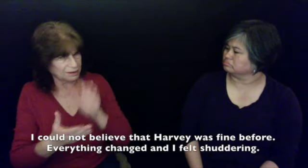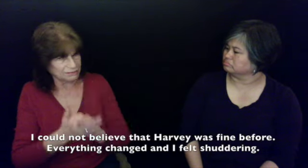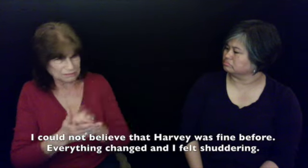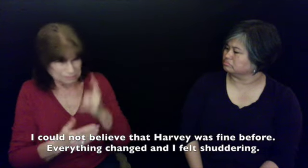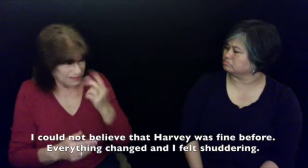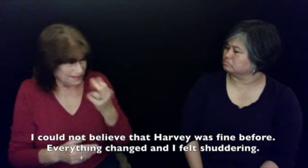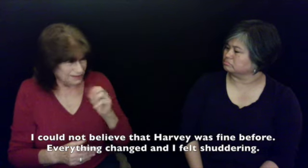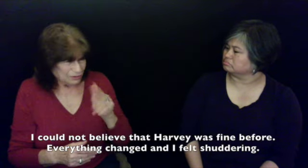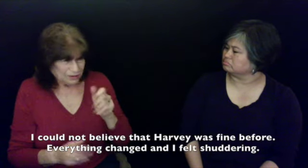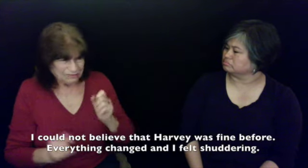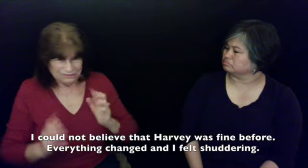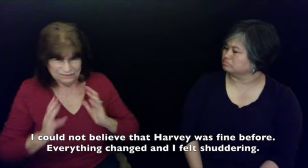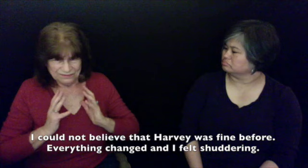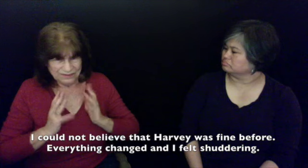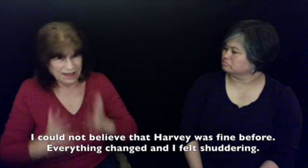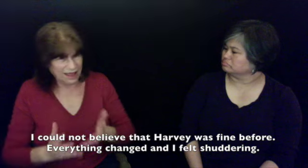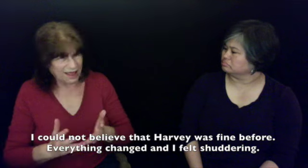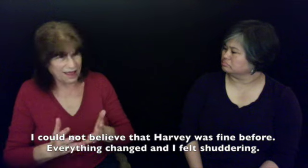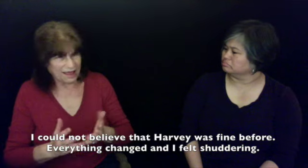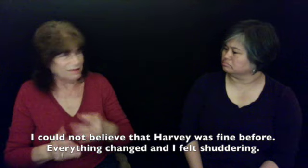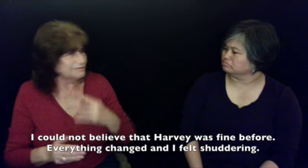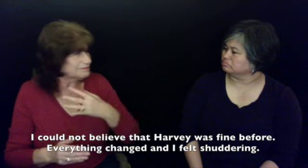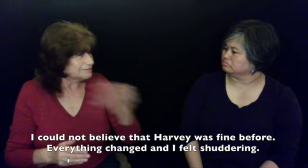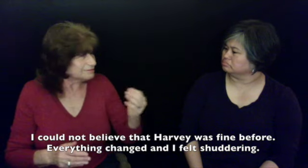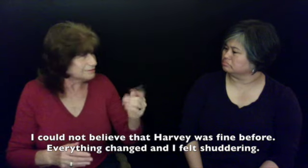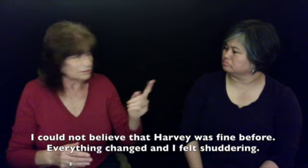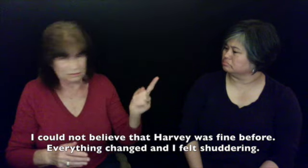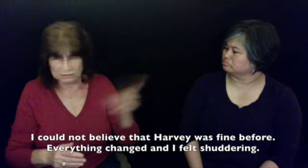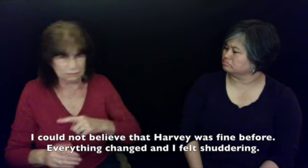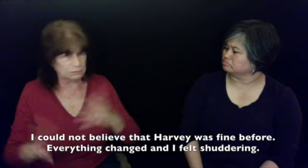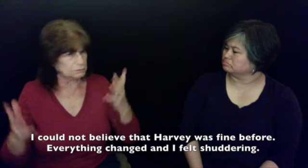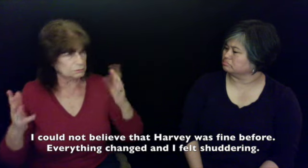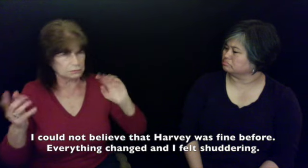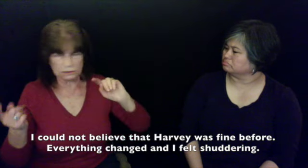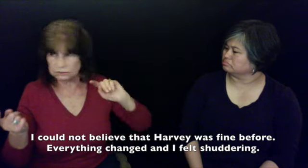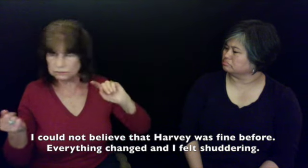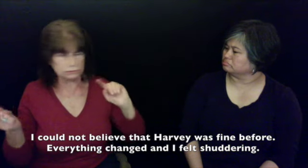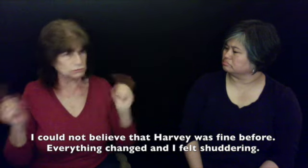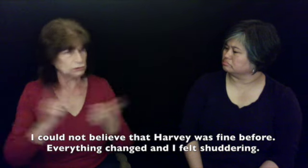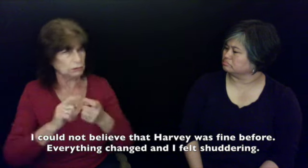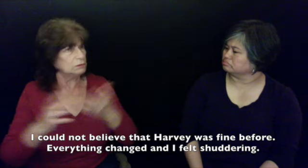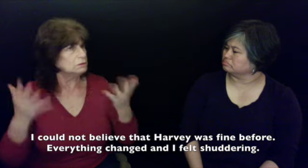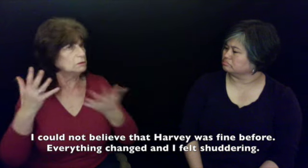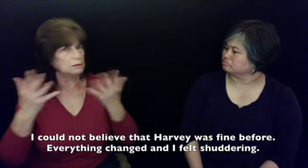I cannot believe that Harvey was fine before. Everything changed, and I felt shuddering.